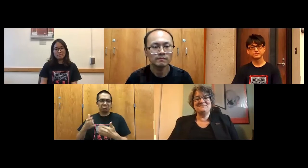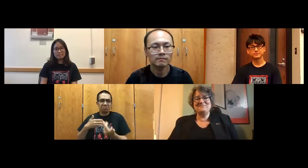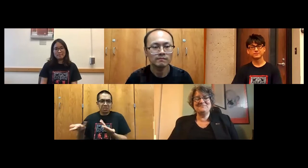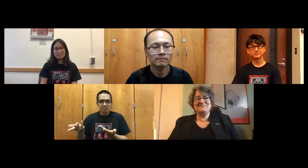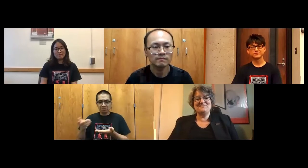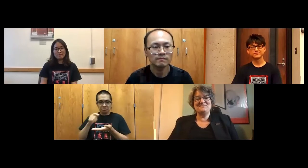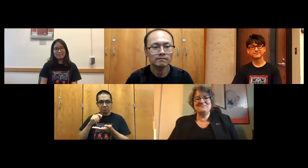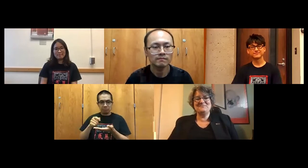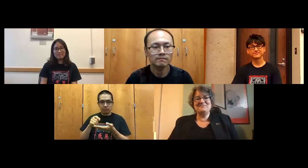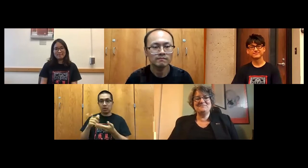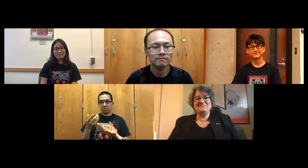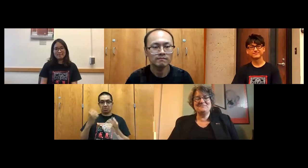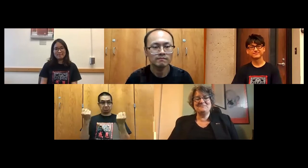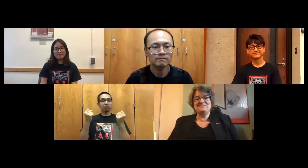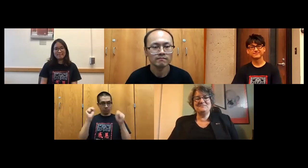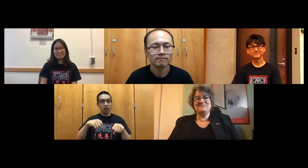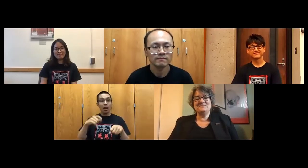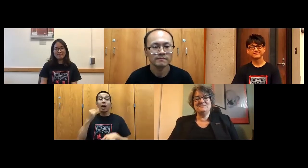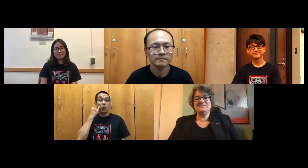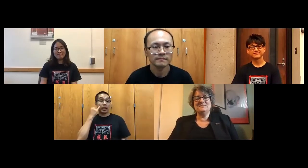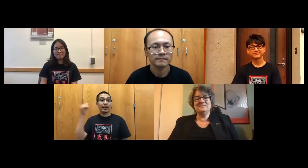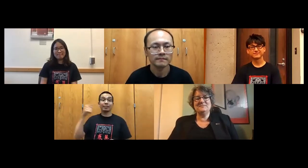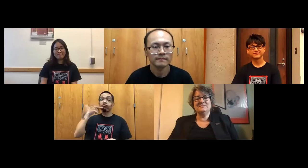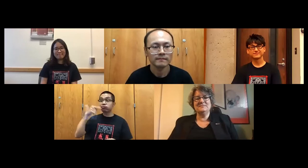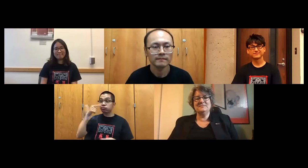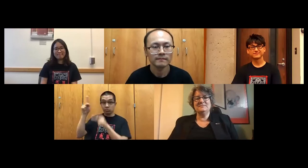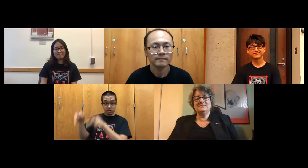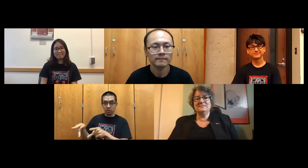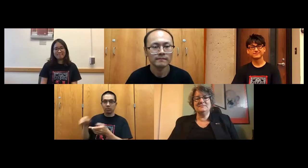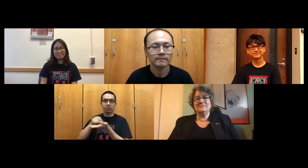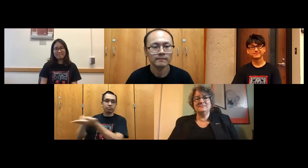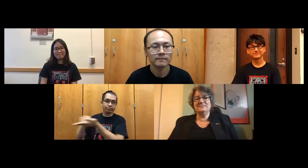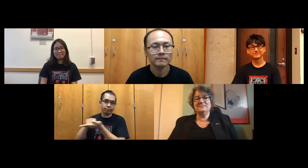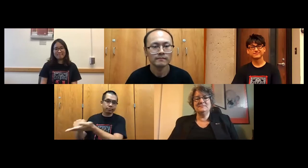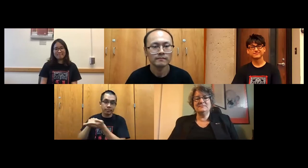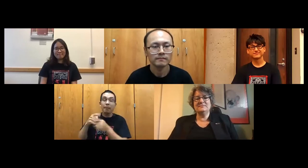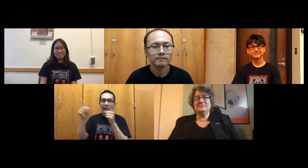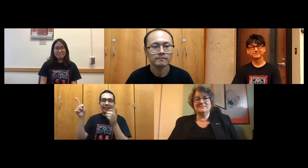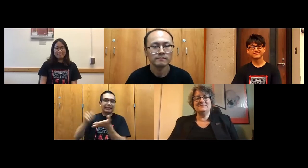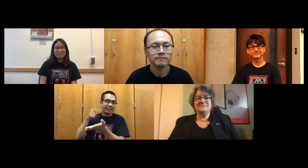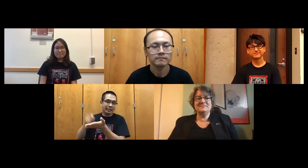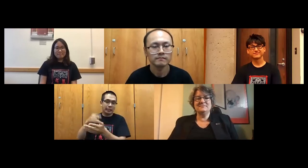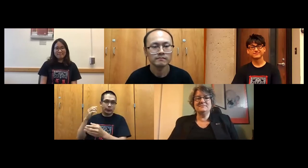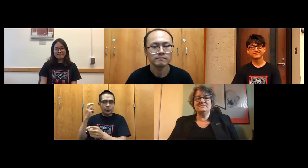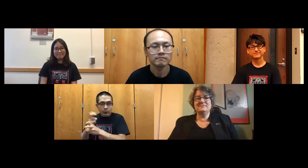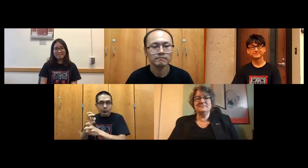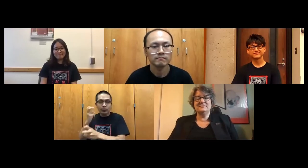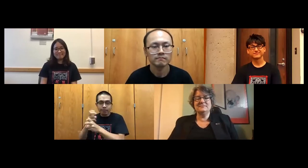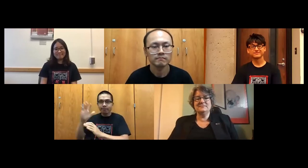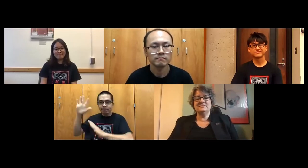was around. And I realized I was not able to speak, but I am able to sign. And so if I met a hearing person, I would write back and